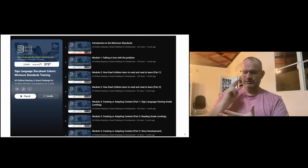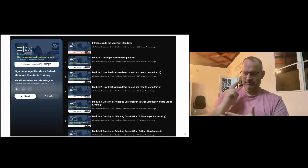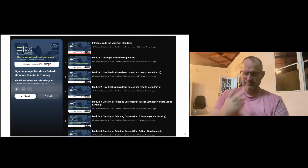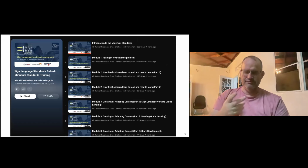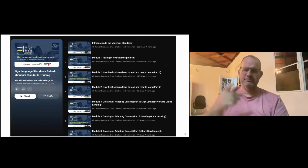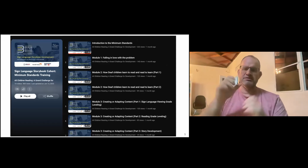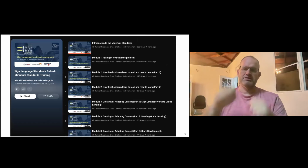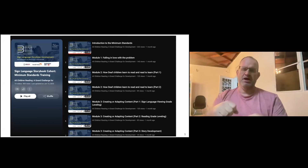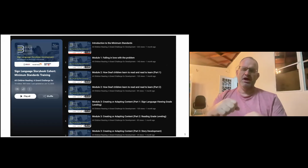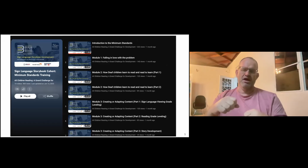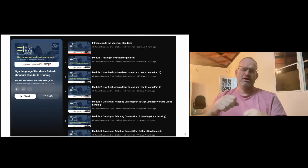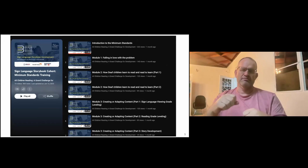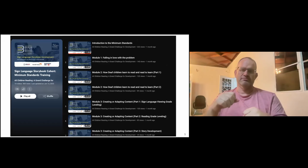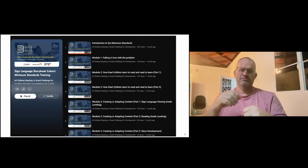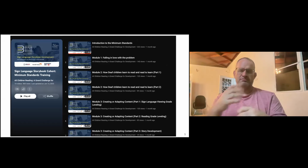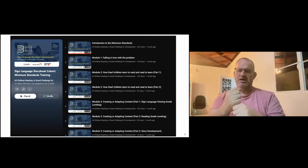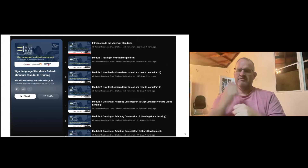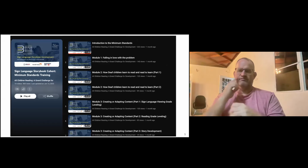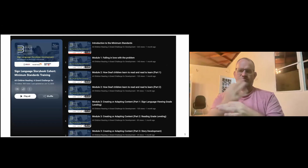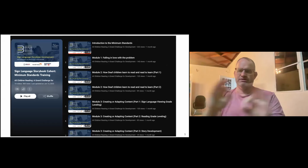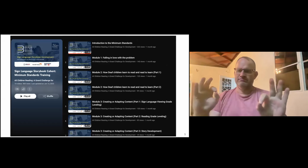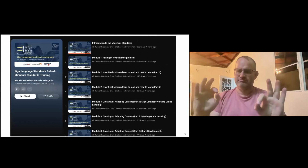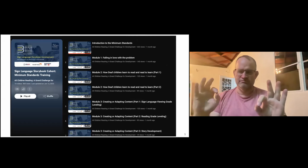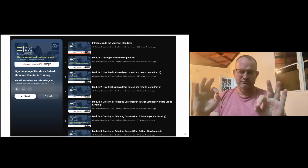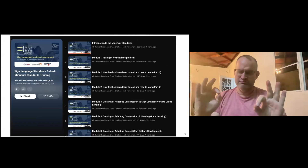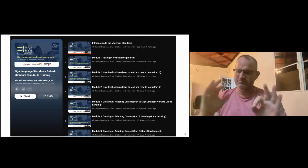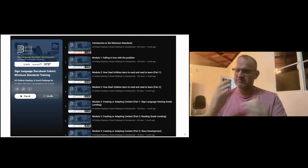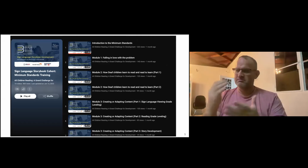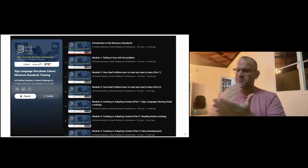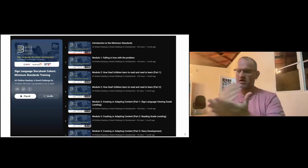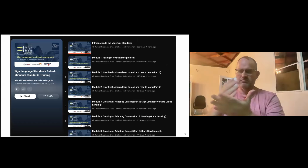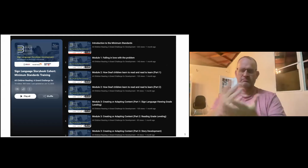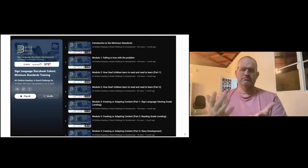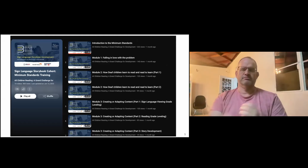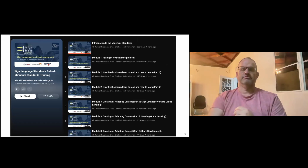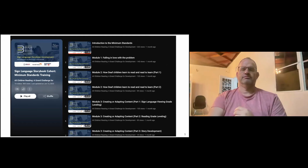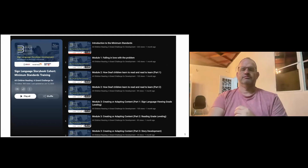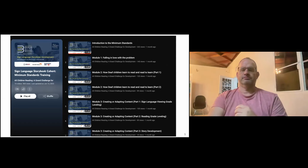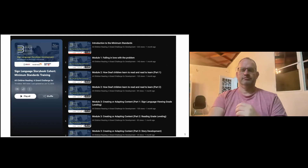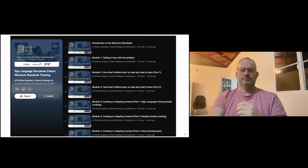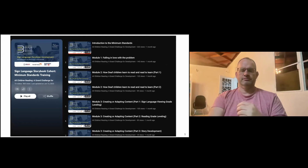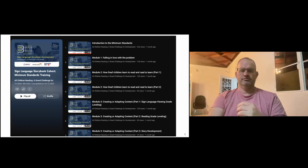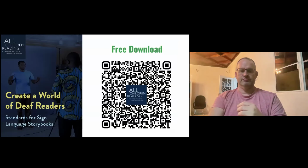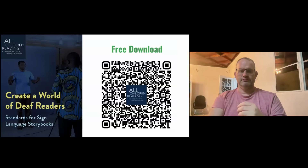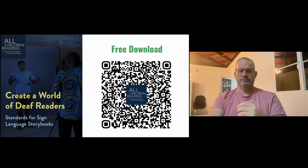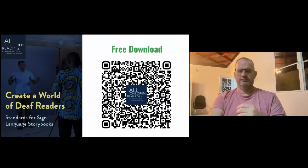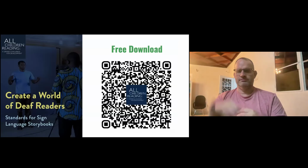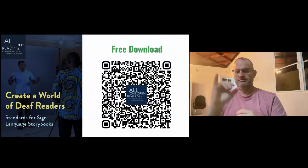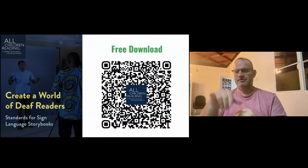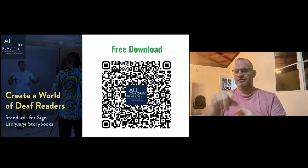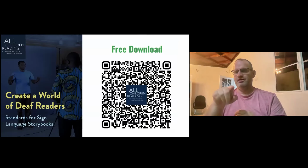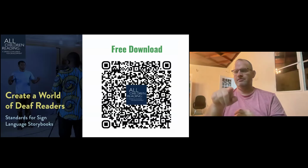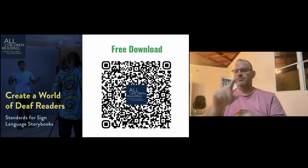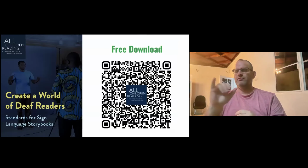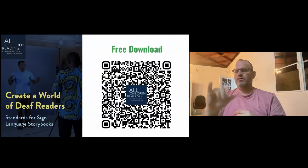actually have been released as of just 2 weeks ago. So they are accessible. They are accessible at no charge to you,